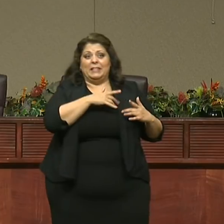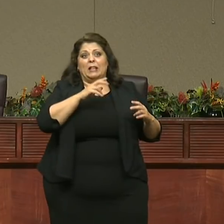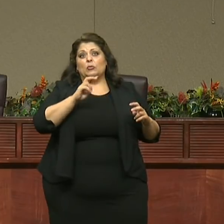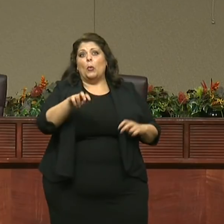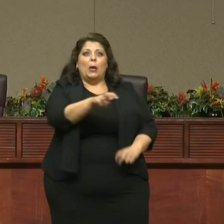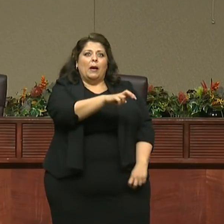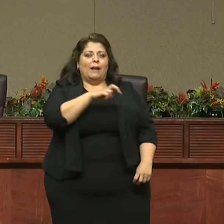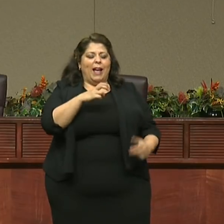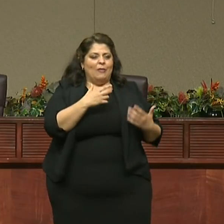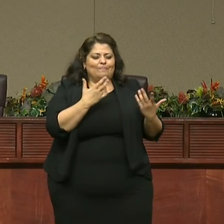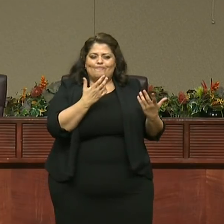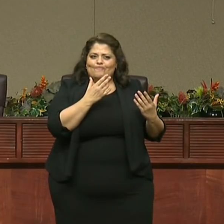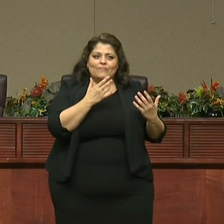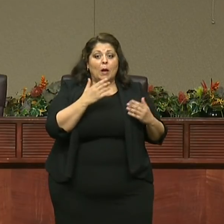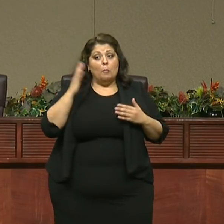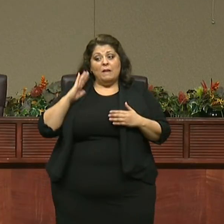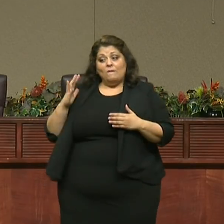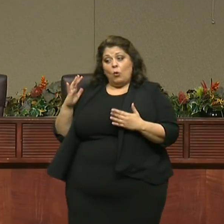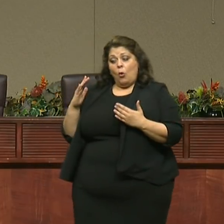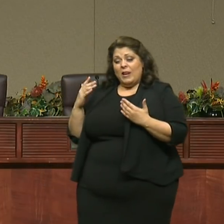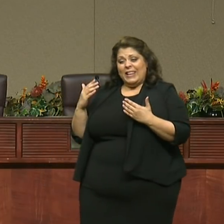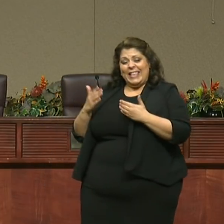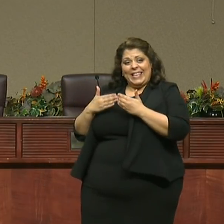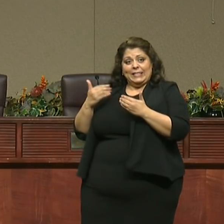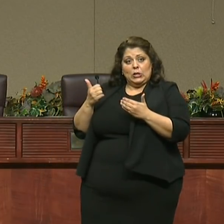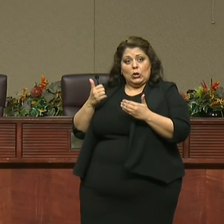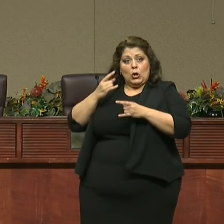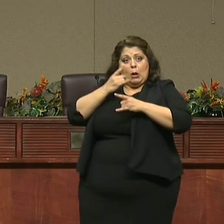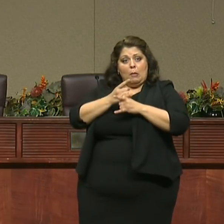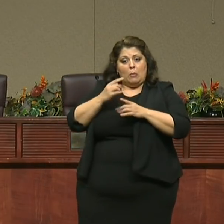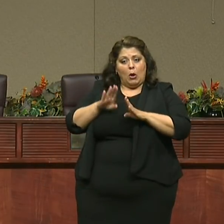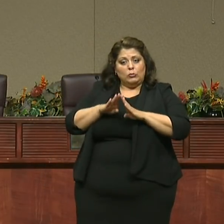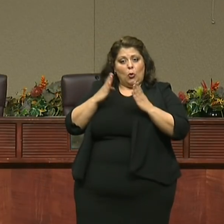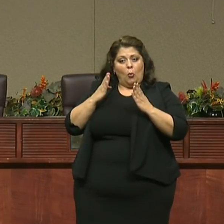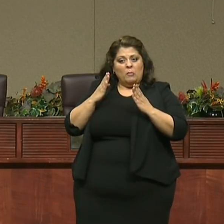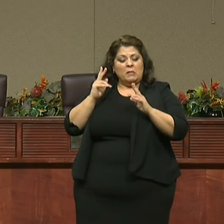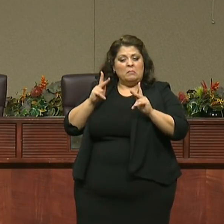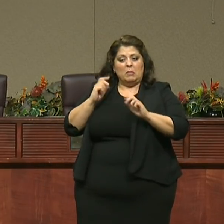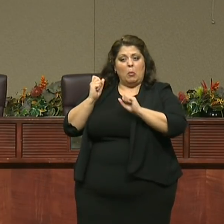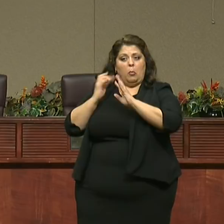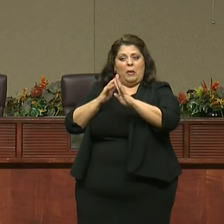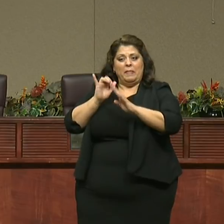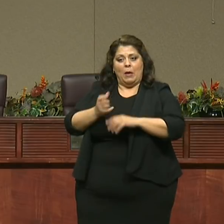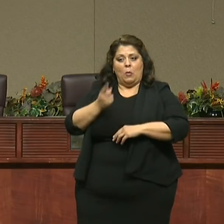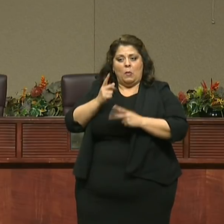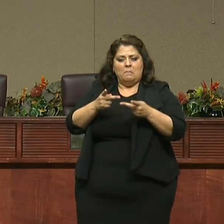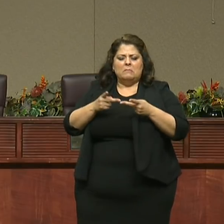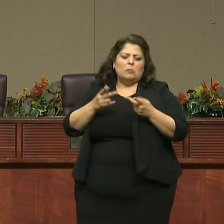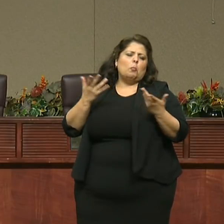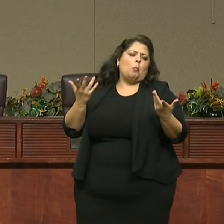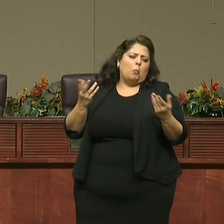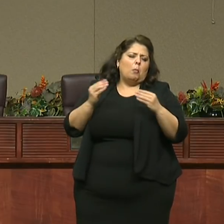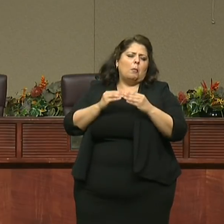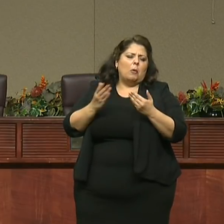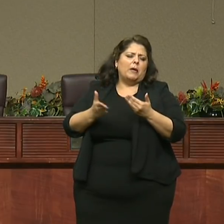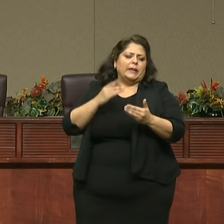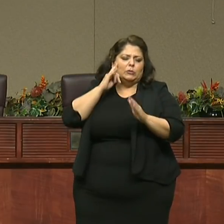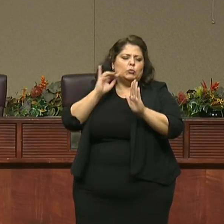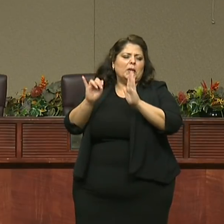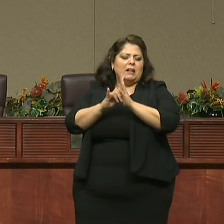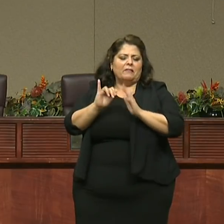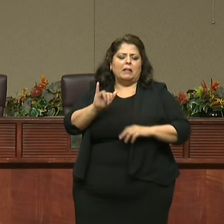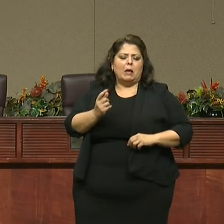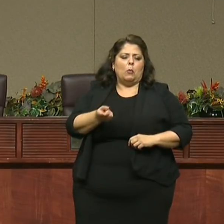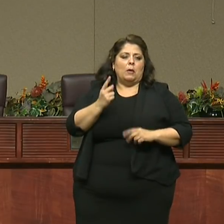beginning, it was a lot easier because the bars were open, it was a place that everyone went to, and we can trace it in families and friends. When